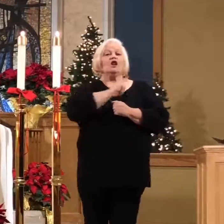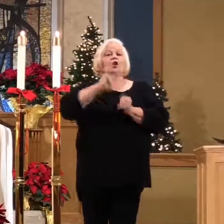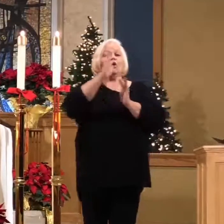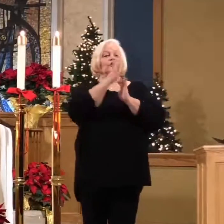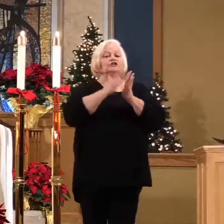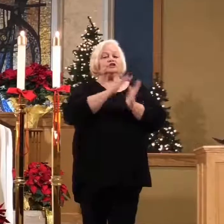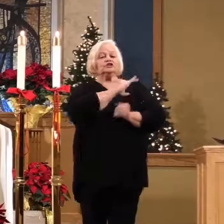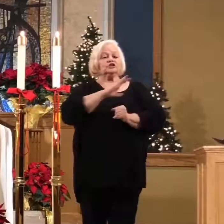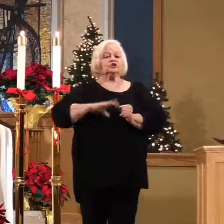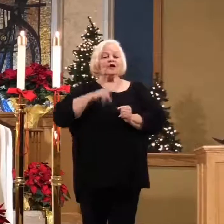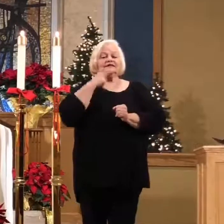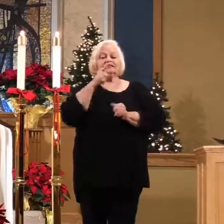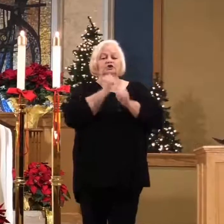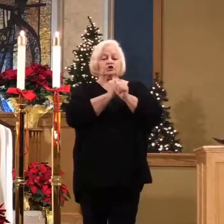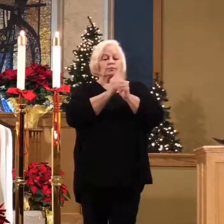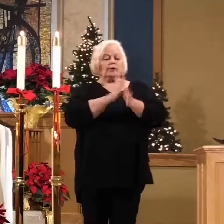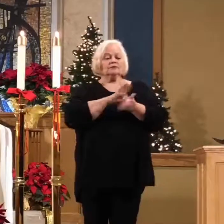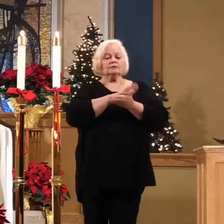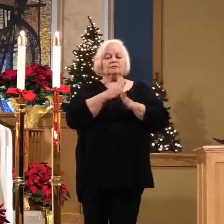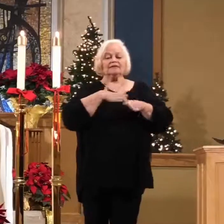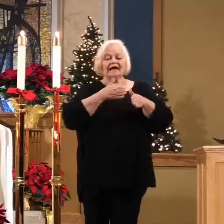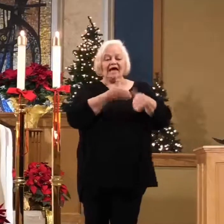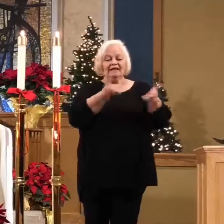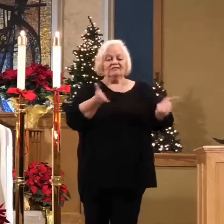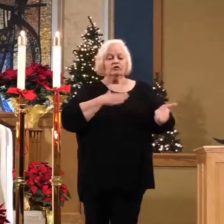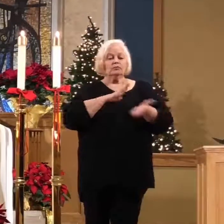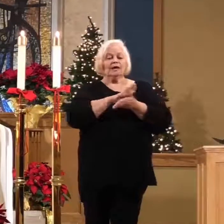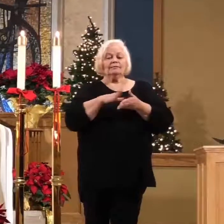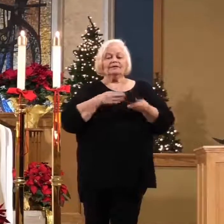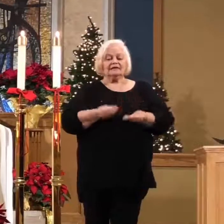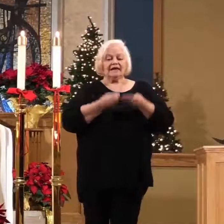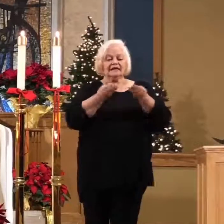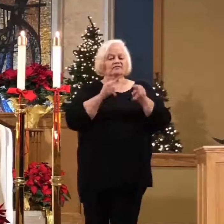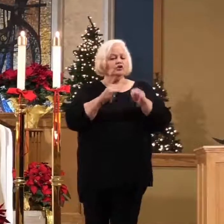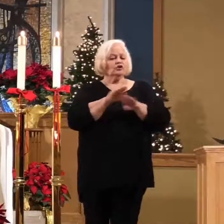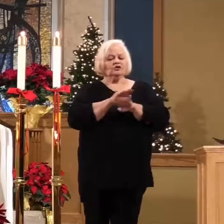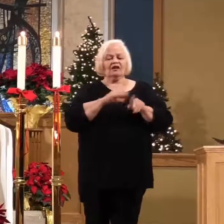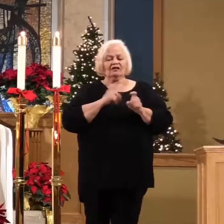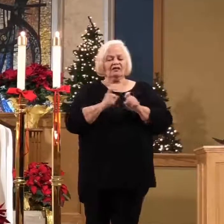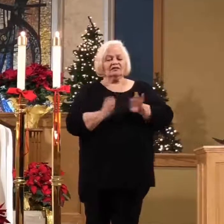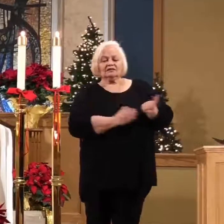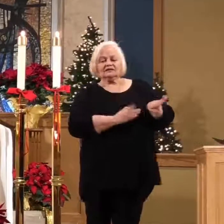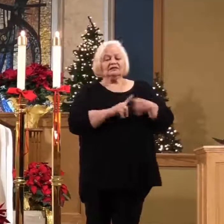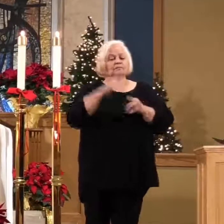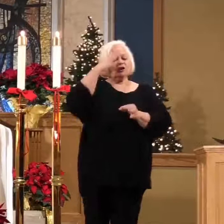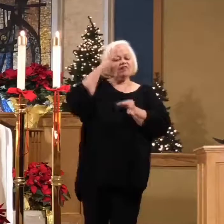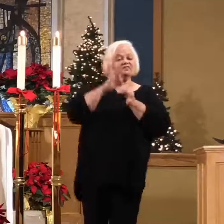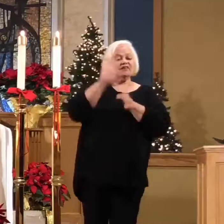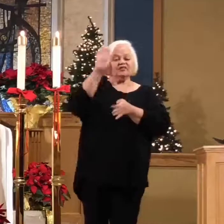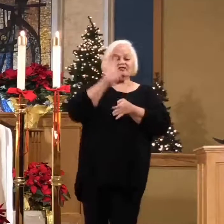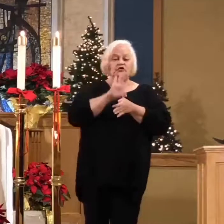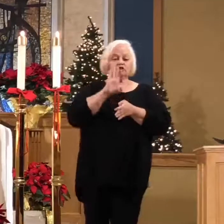Jesus Christ, who said to your apostles, "Peace I leave you, my peace I give you," look not on our sins, but on the faith of your church,